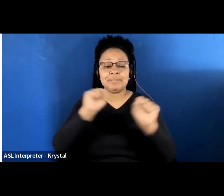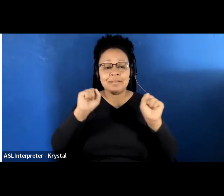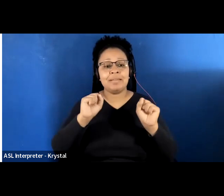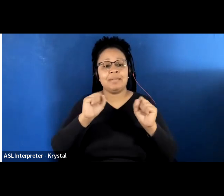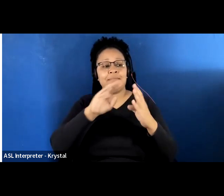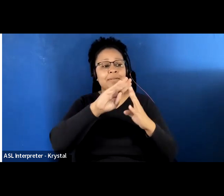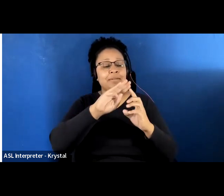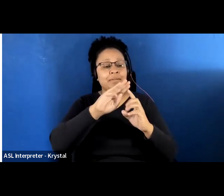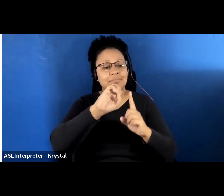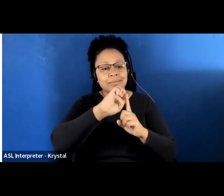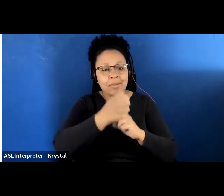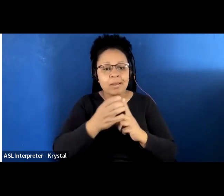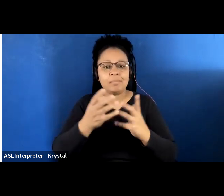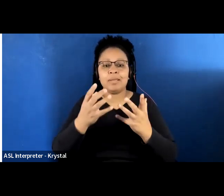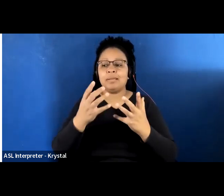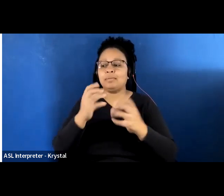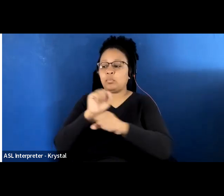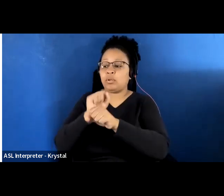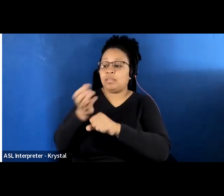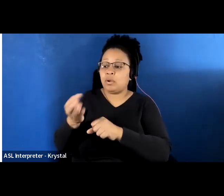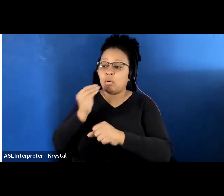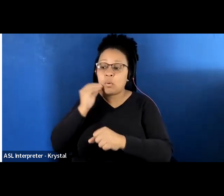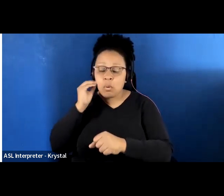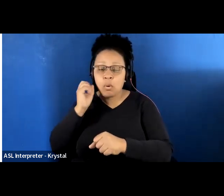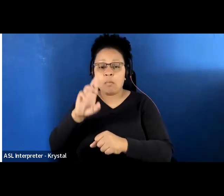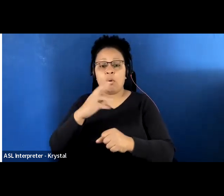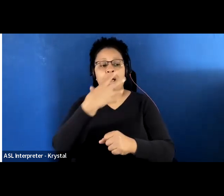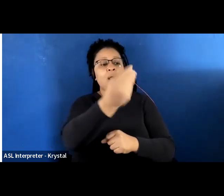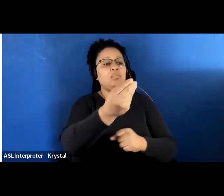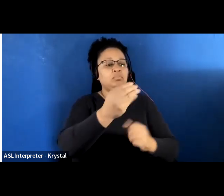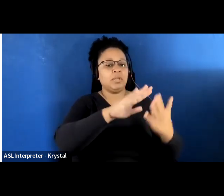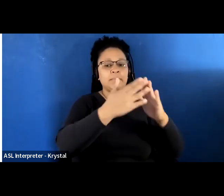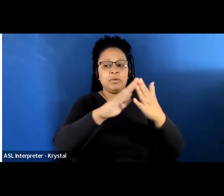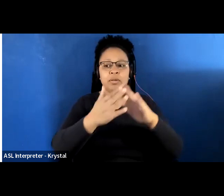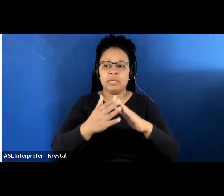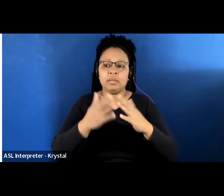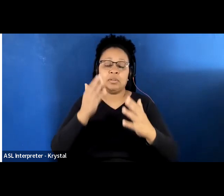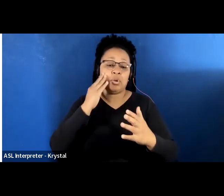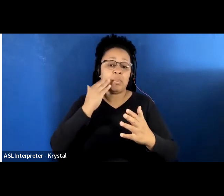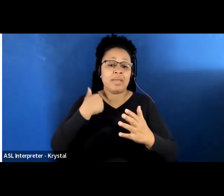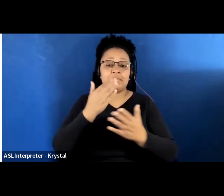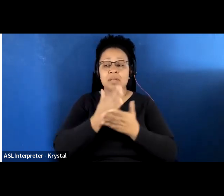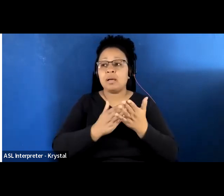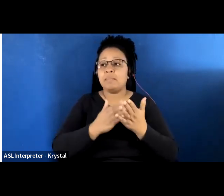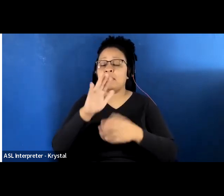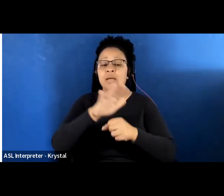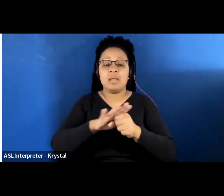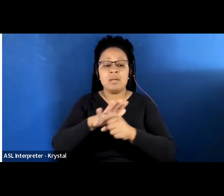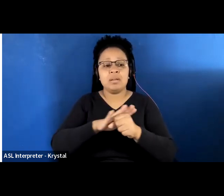in the community, because a lot of us, especially in areas that don't have reliable